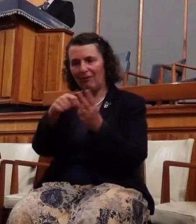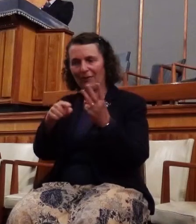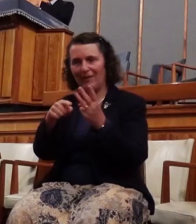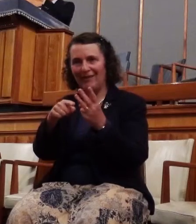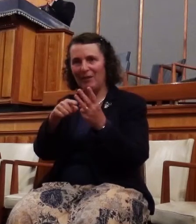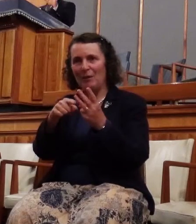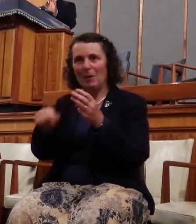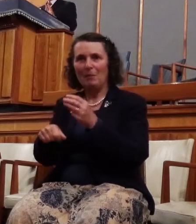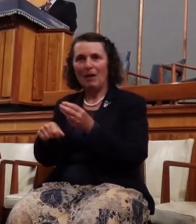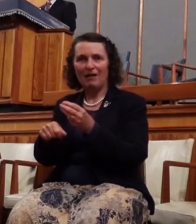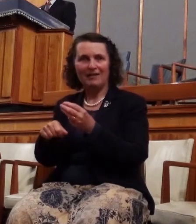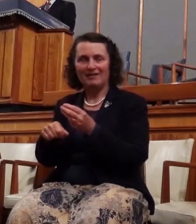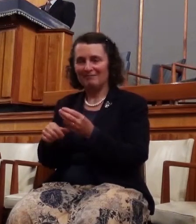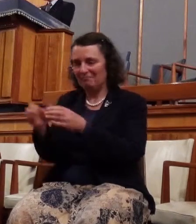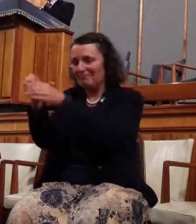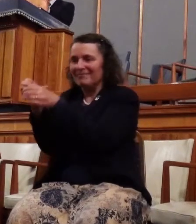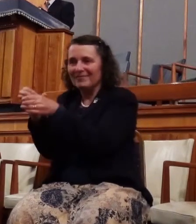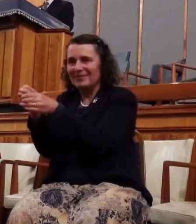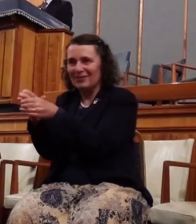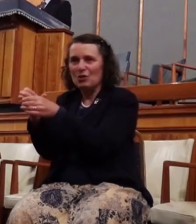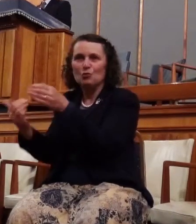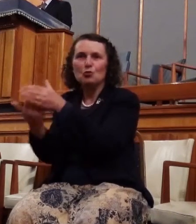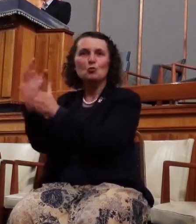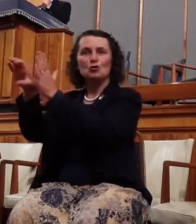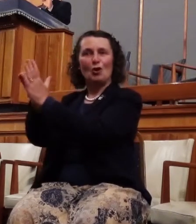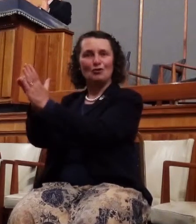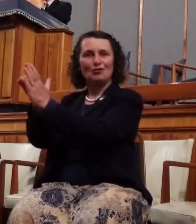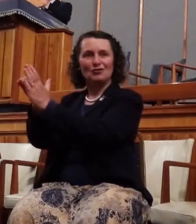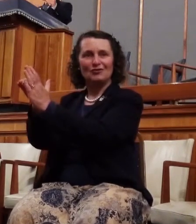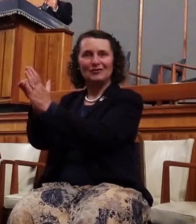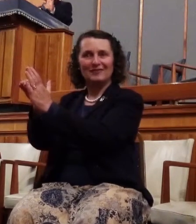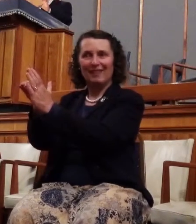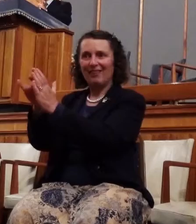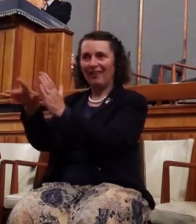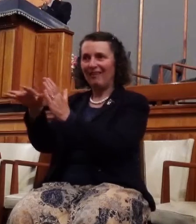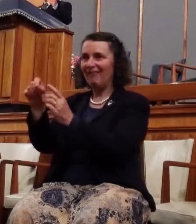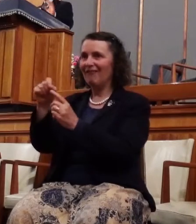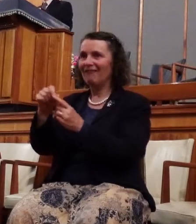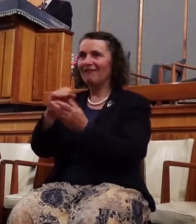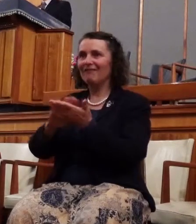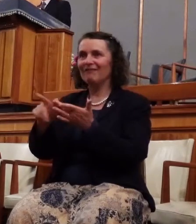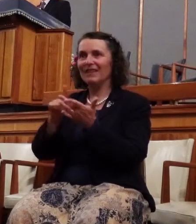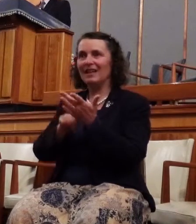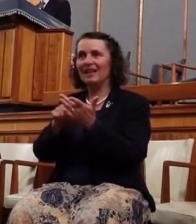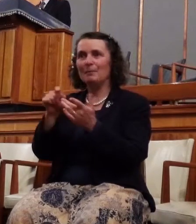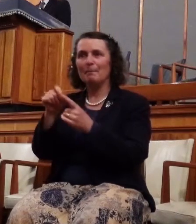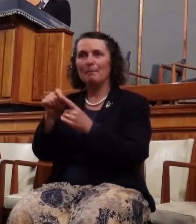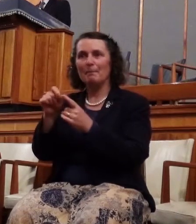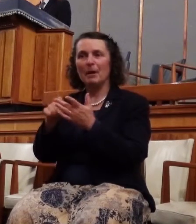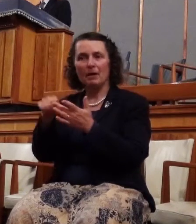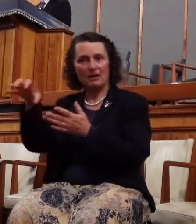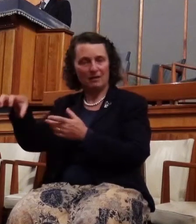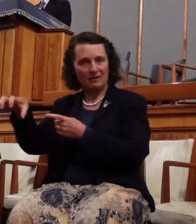to all creatures. All creatures. Everyone who can hear must hear the gospel in